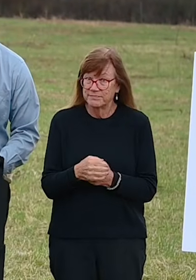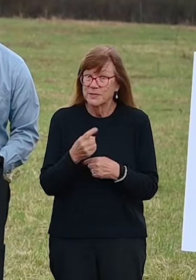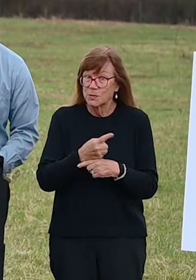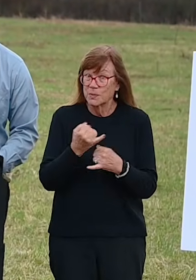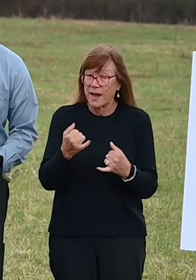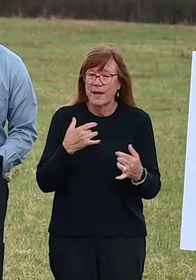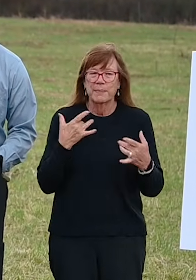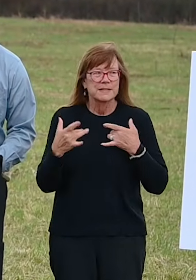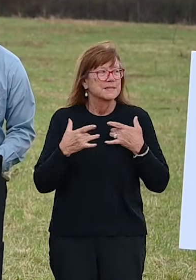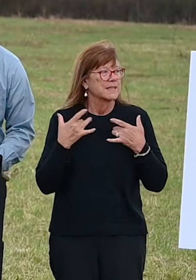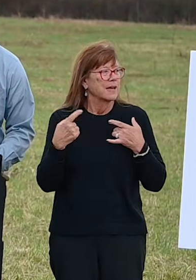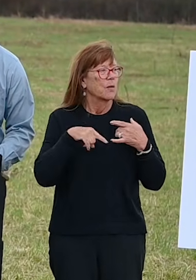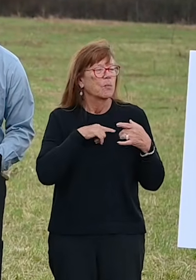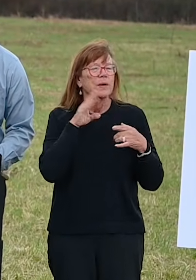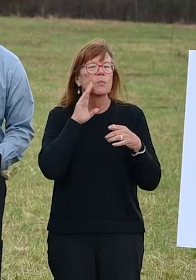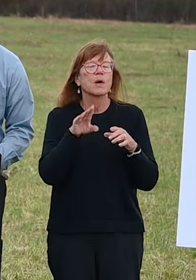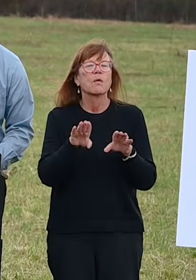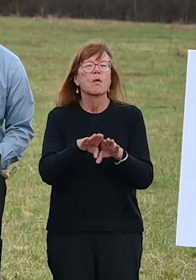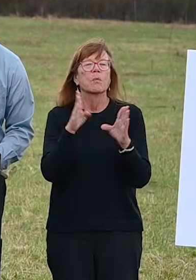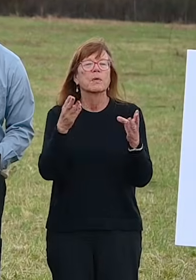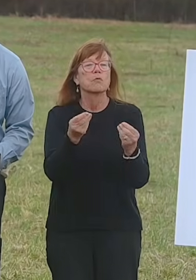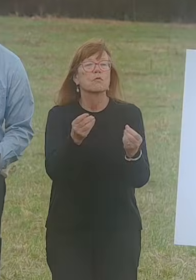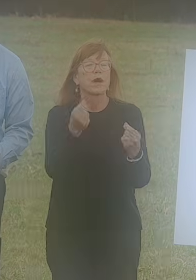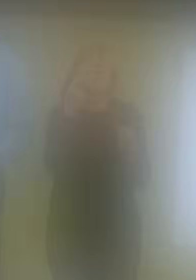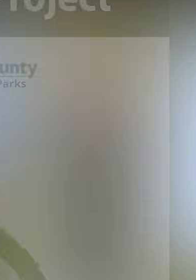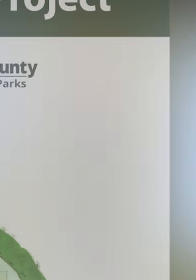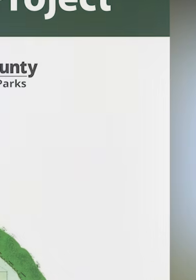Today, I'm excited as we break ground on